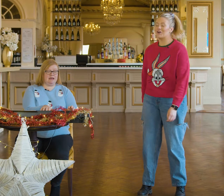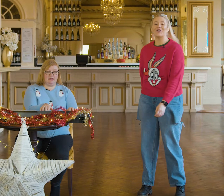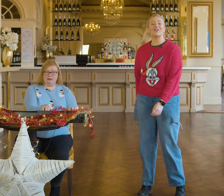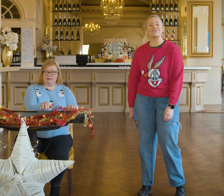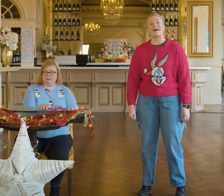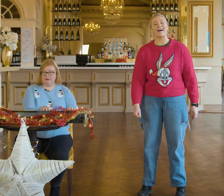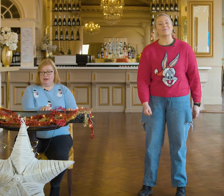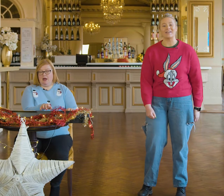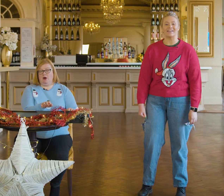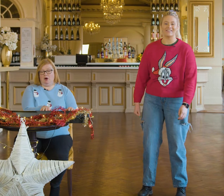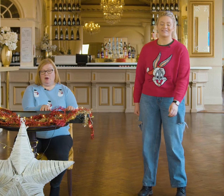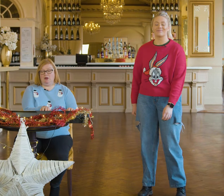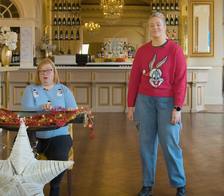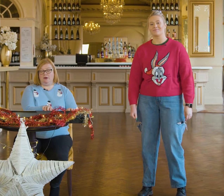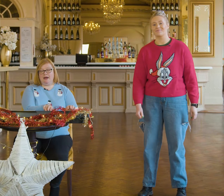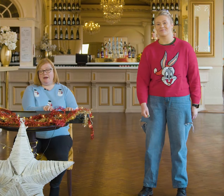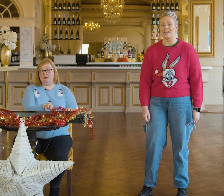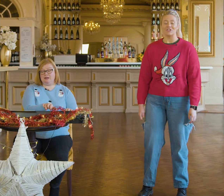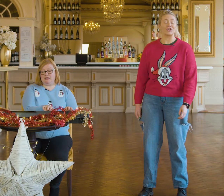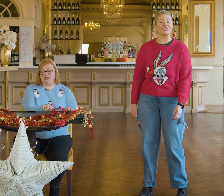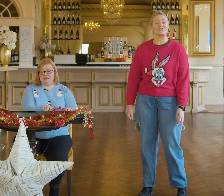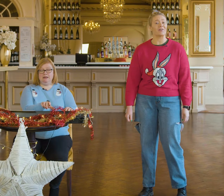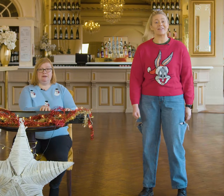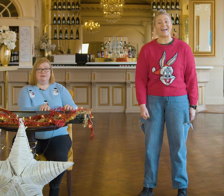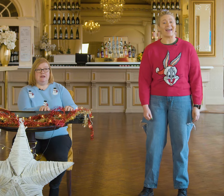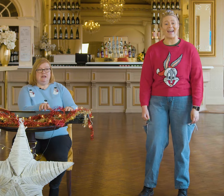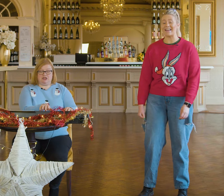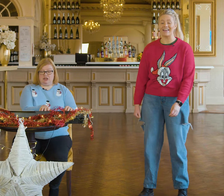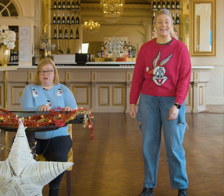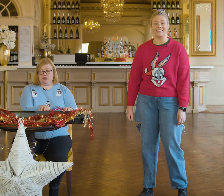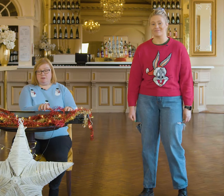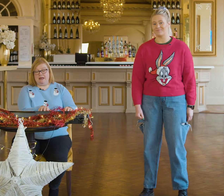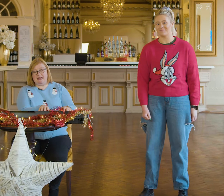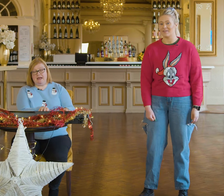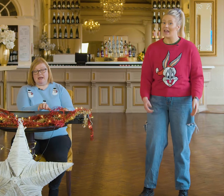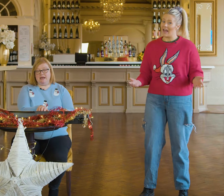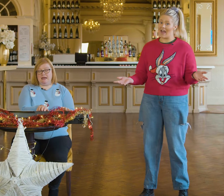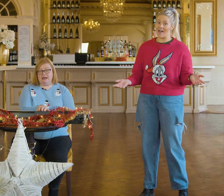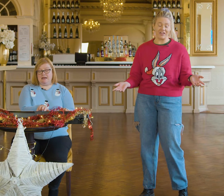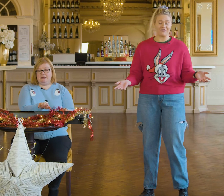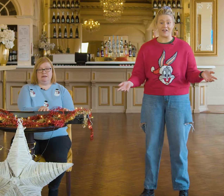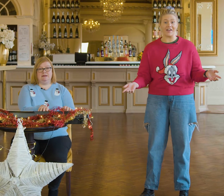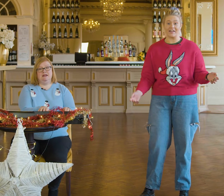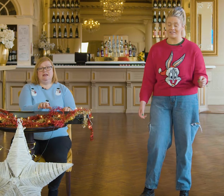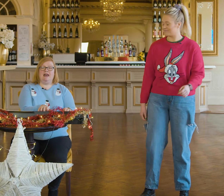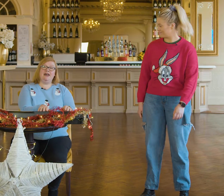all around me. all around me. Children playing, Children playing, having fun.